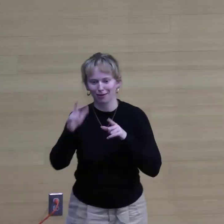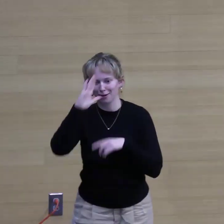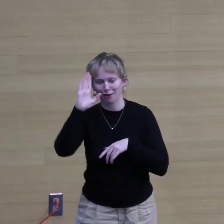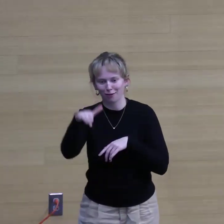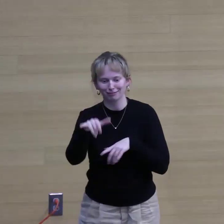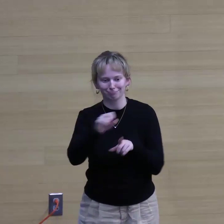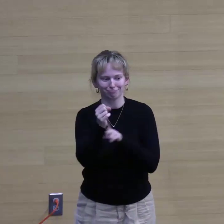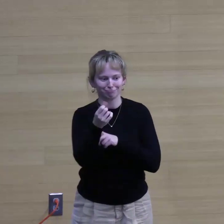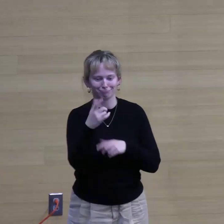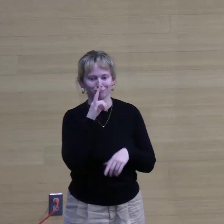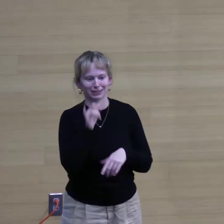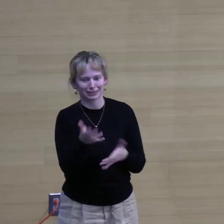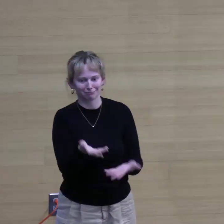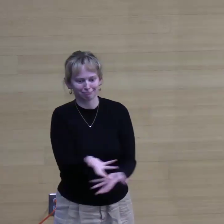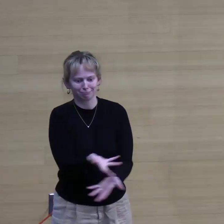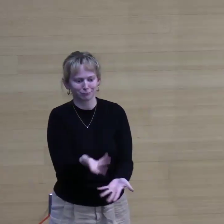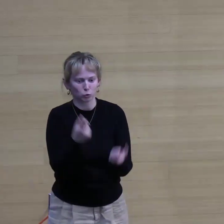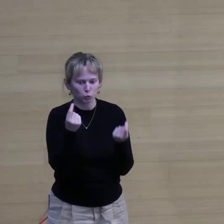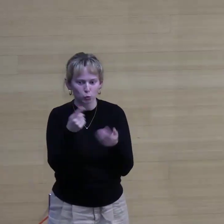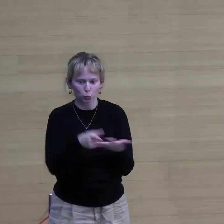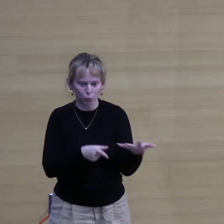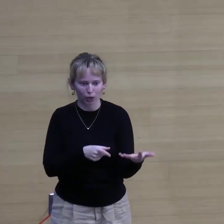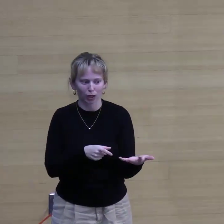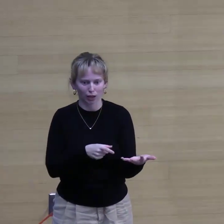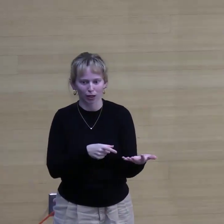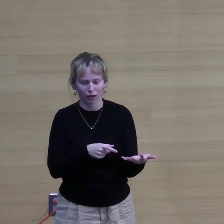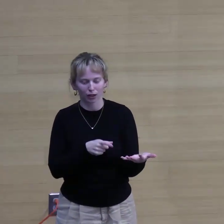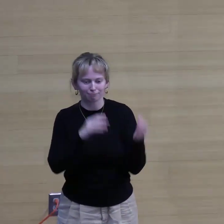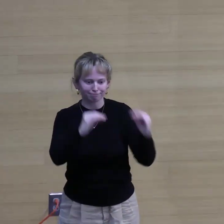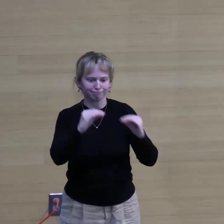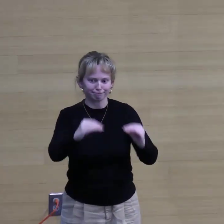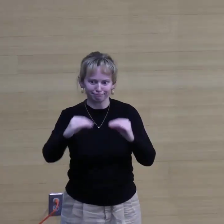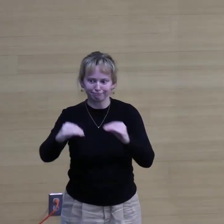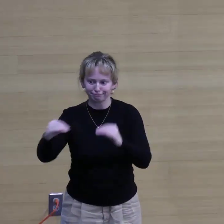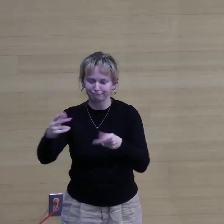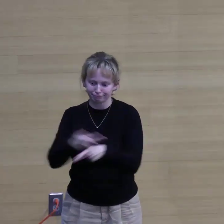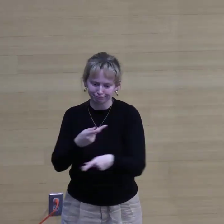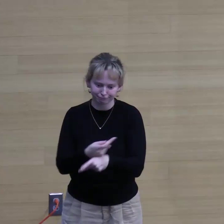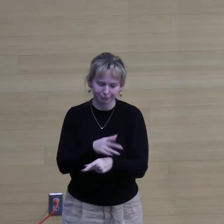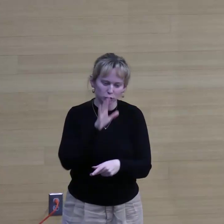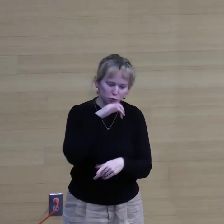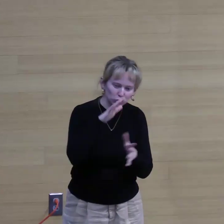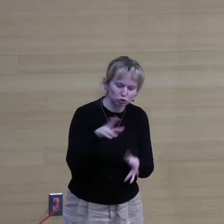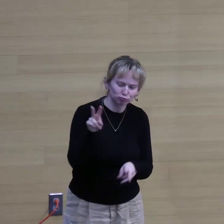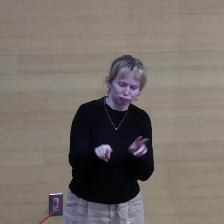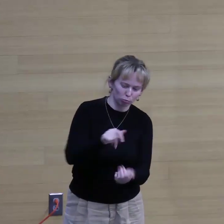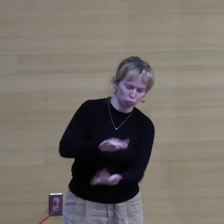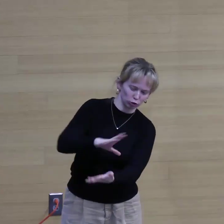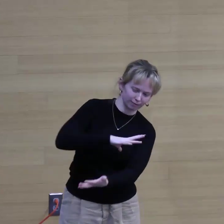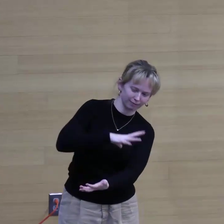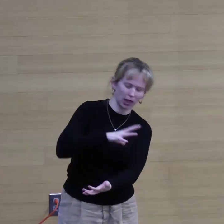it's one of those things that like you do the things that, you know, as you said, teaching your kid to figure out what strangers do you